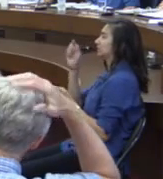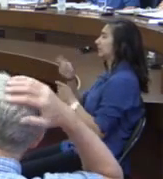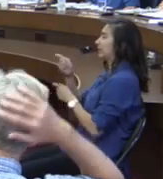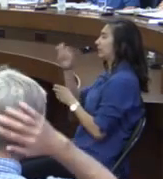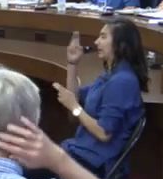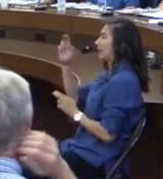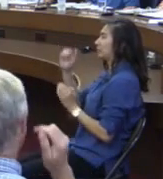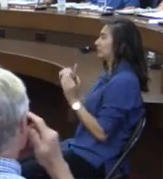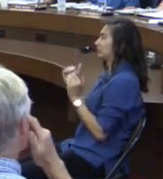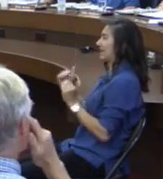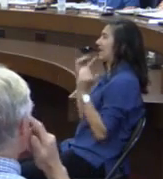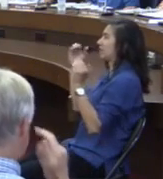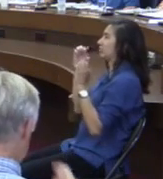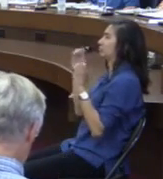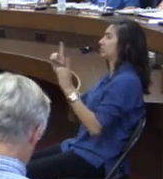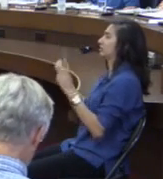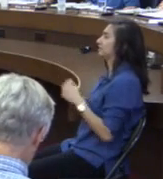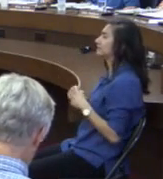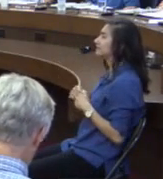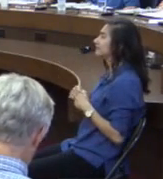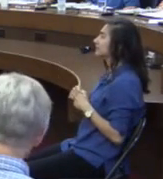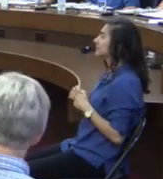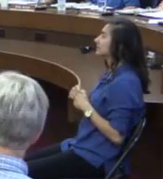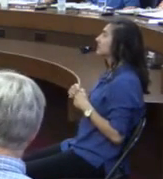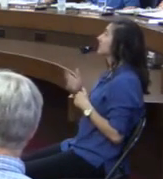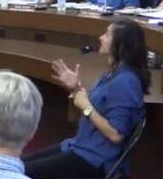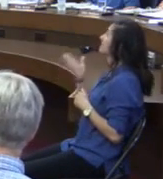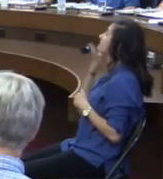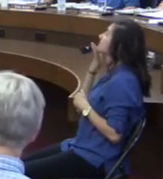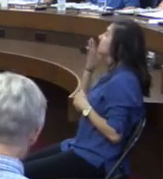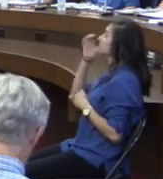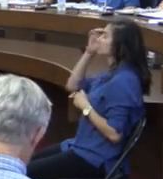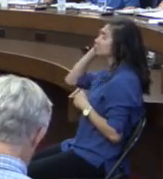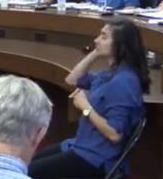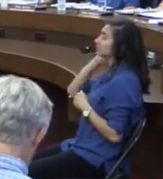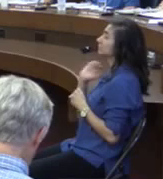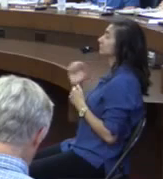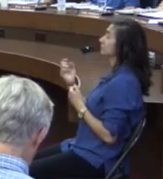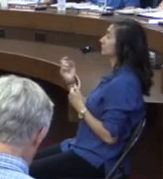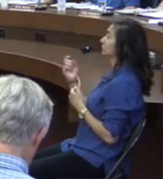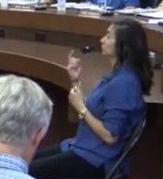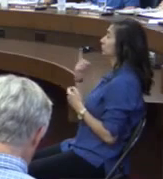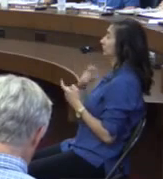education. That's it. Thank you, Mr. Foster. Any questions for?